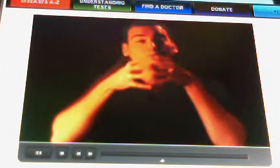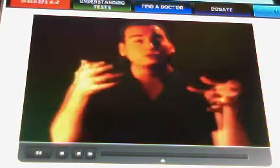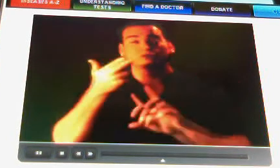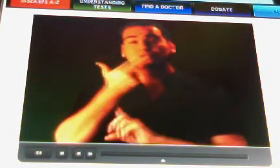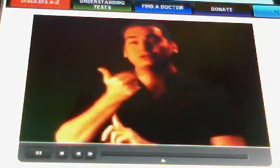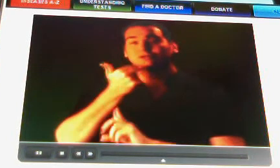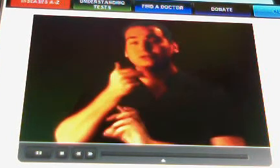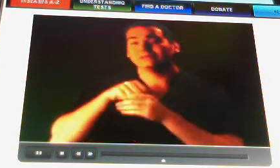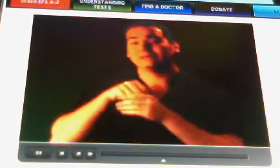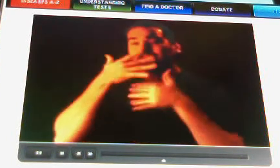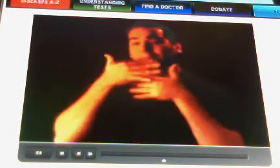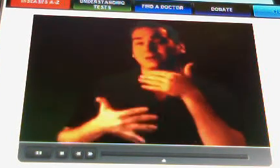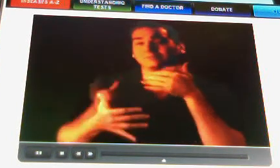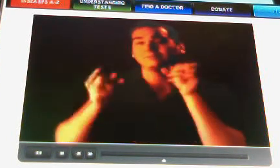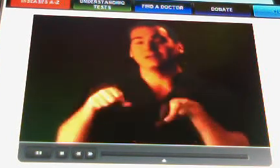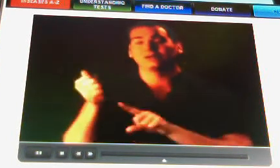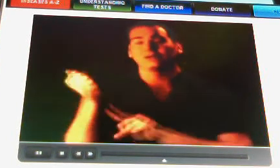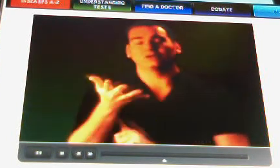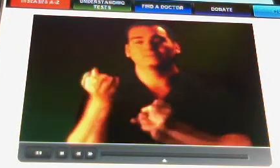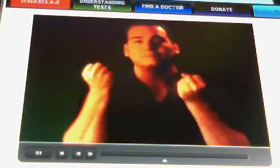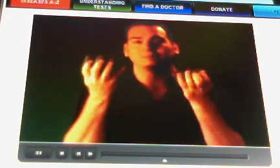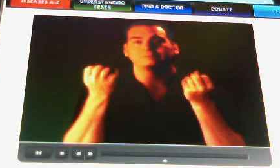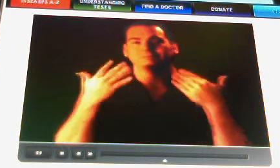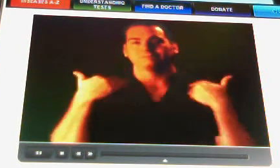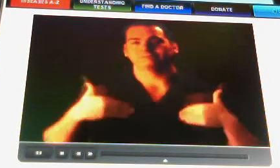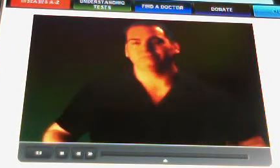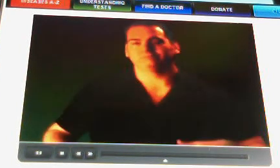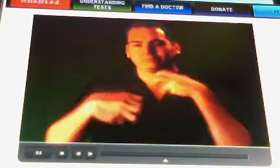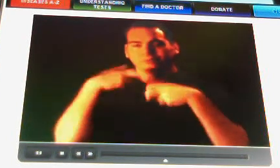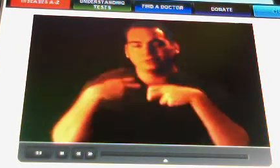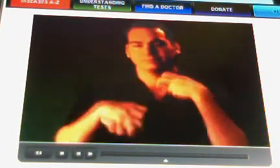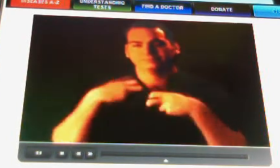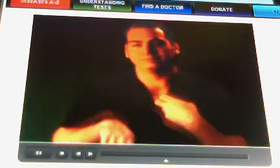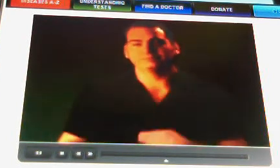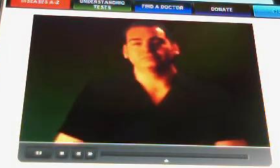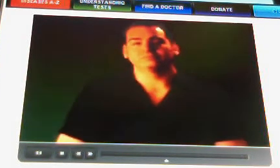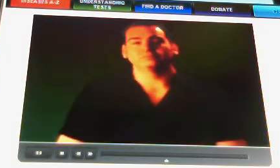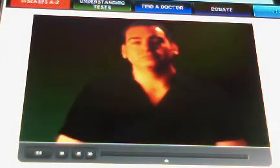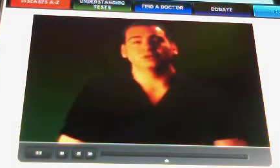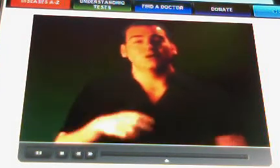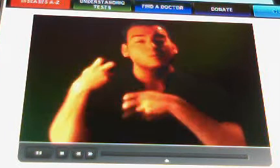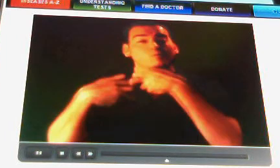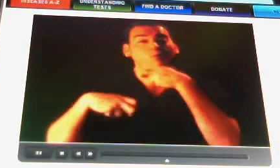This is because without enough insulin, or if your cells are resistant to insulin,